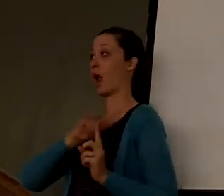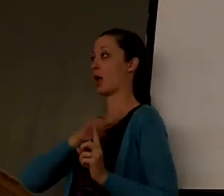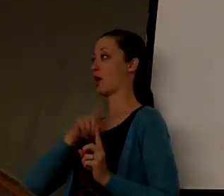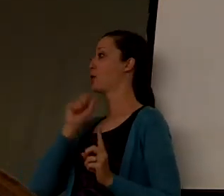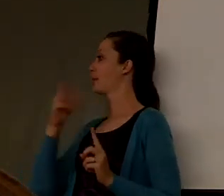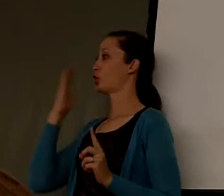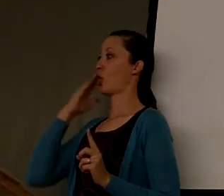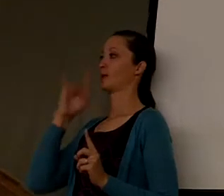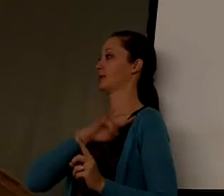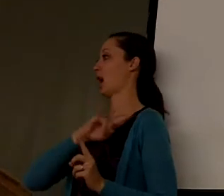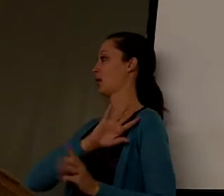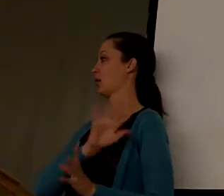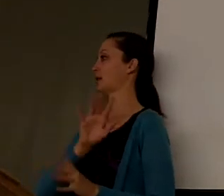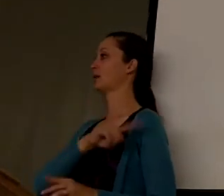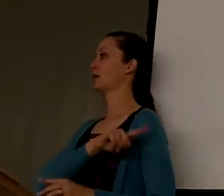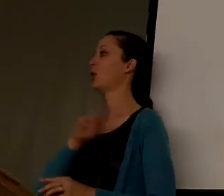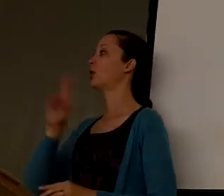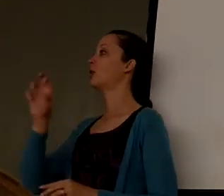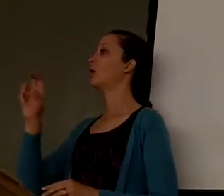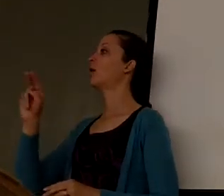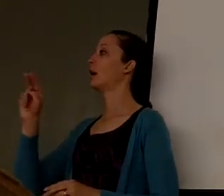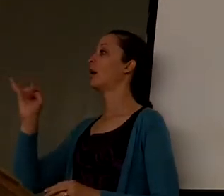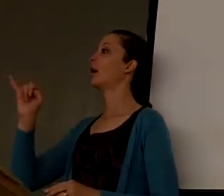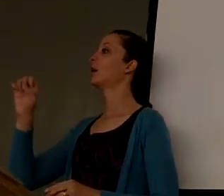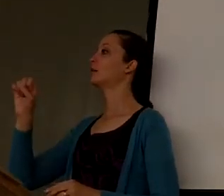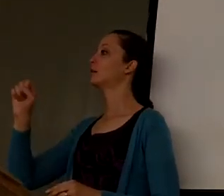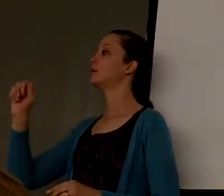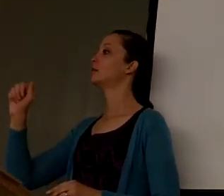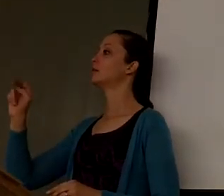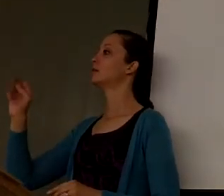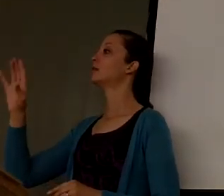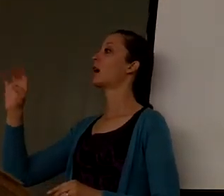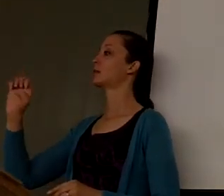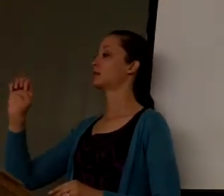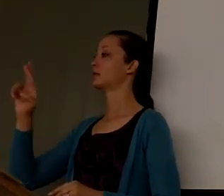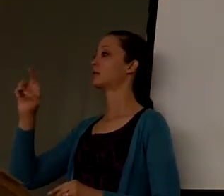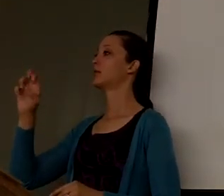And this is who? You recognize him from his famous painting?